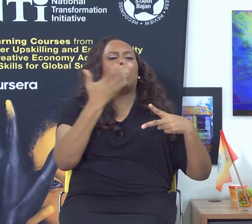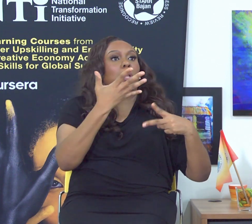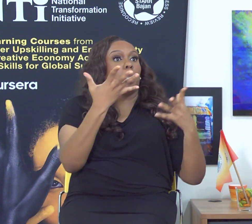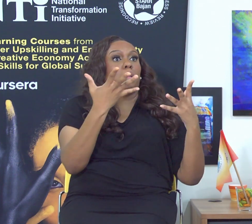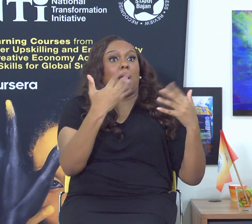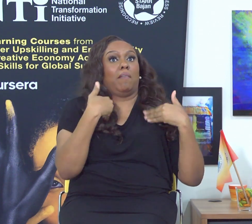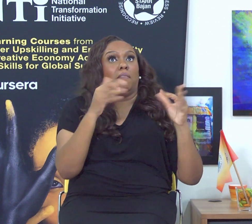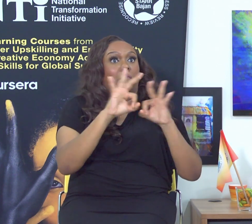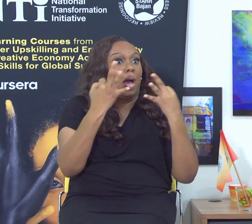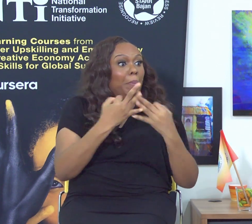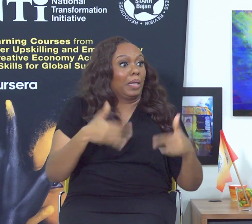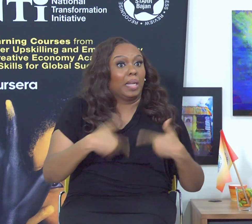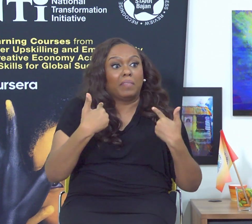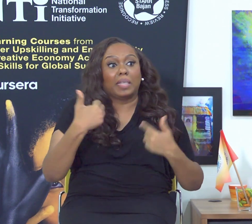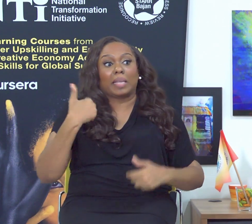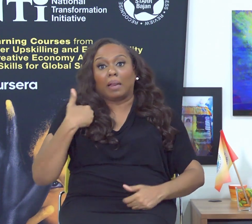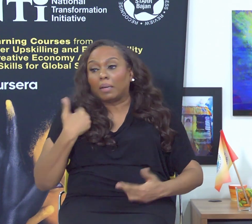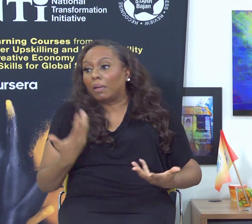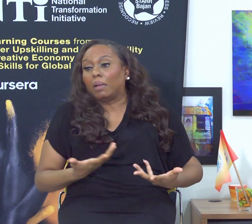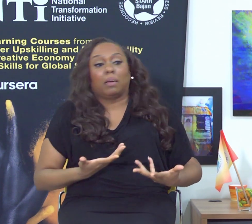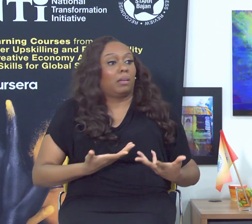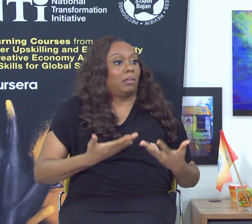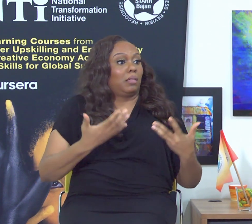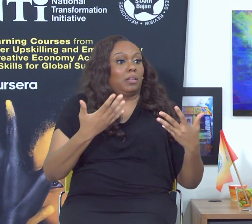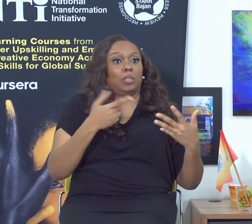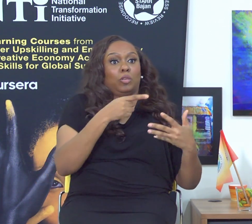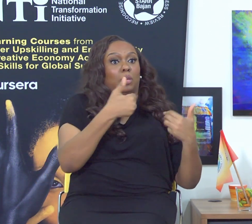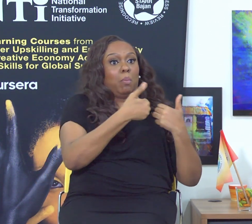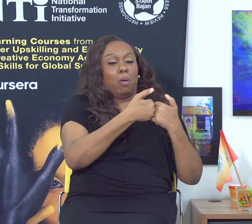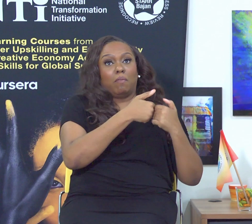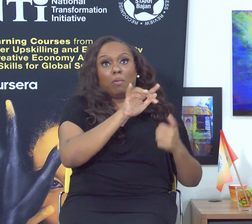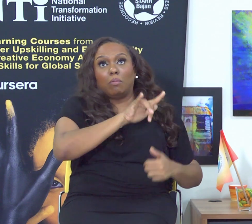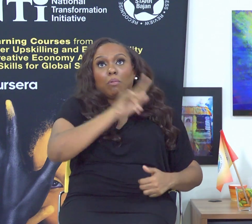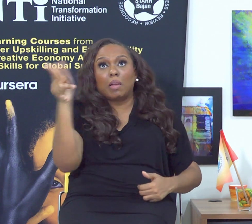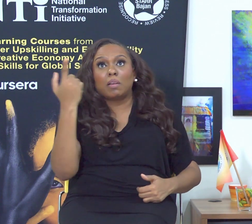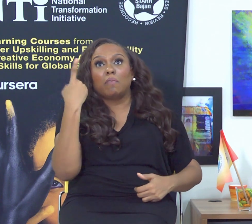there? You have family there, or was there something organized, you and your boyfriend?